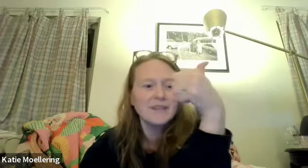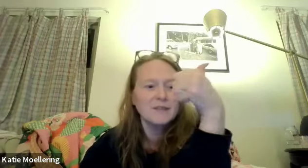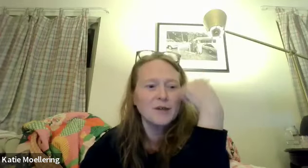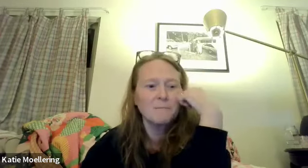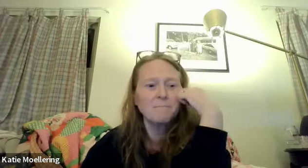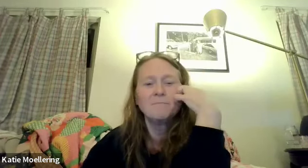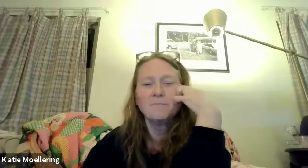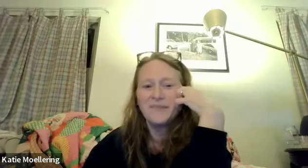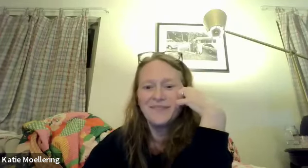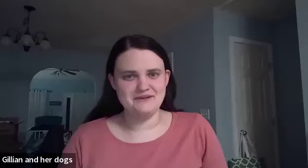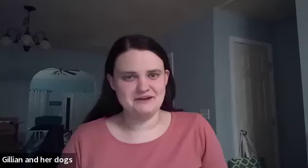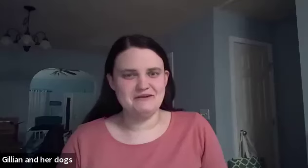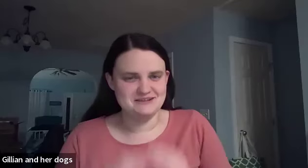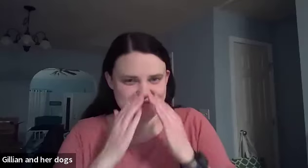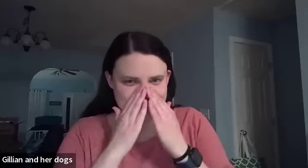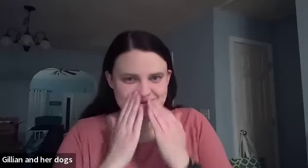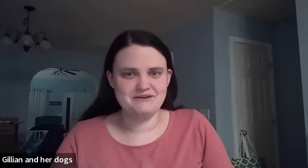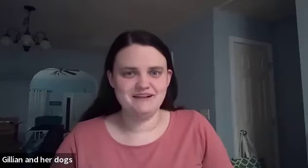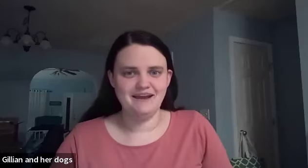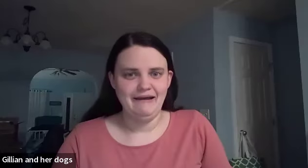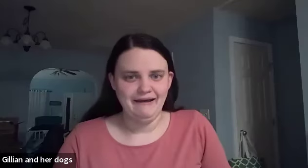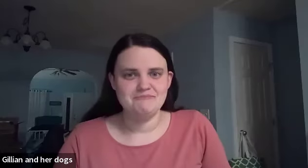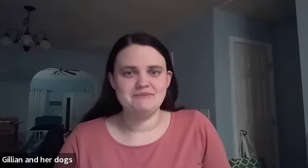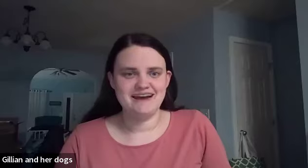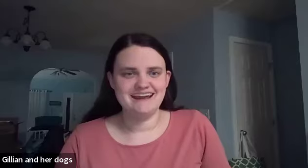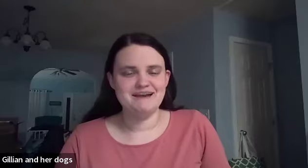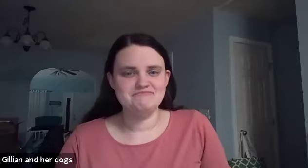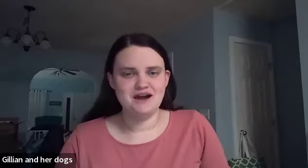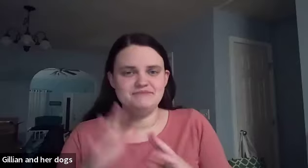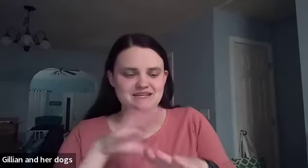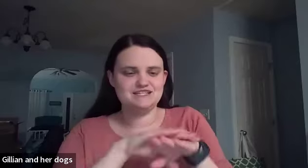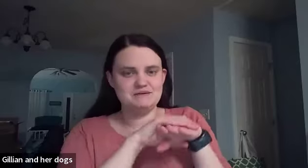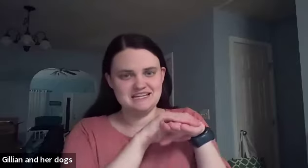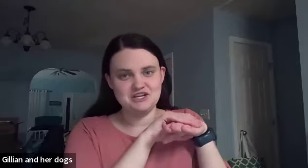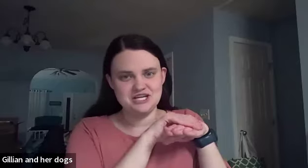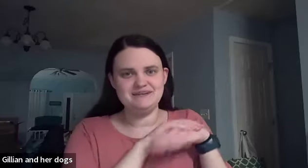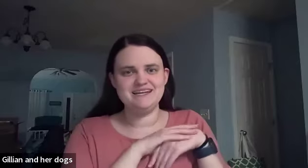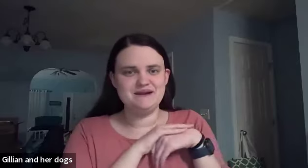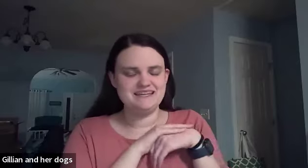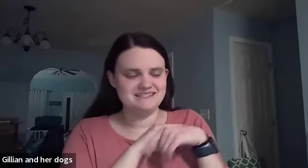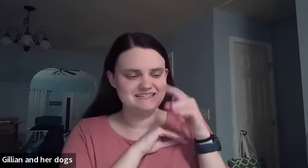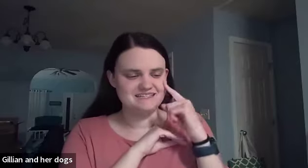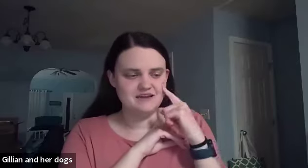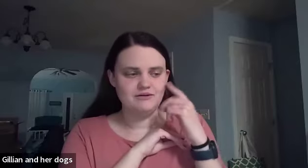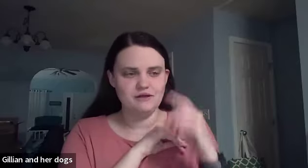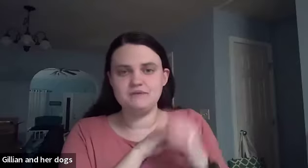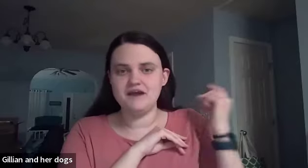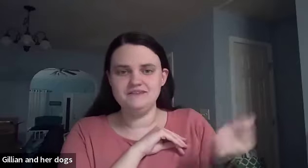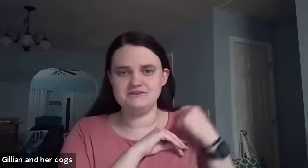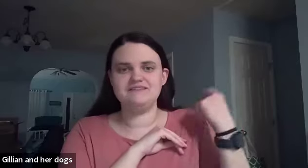do that's feel bad awesome. because there is a lot of vocabulary we also didn't know. And I'm like, my bad. I'm not being as slow as I could because my instincts is like, okay, we've gotten this already. Let's